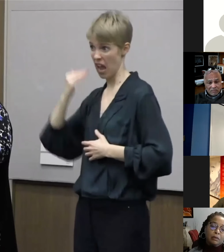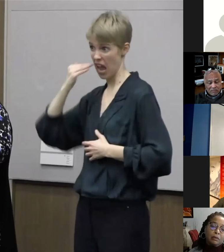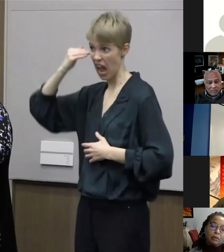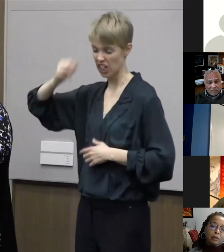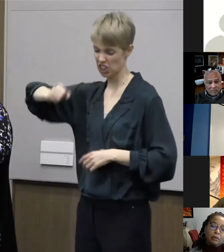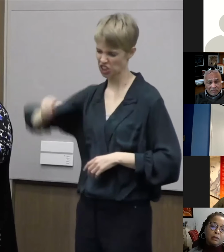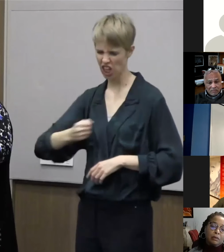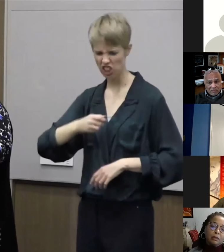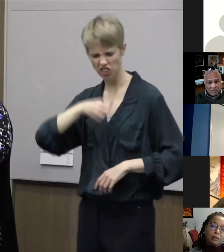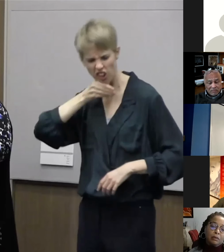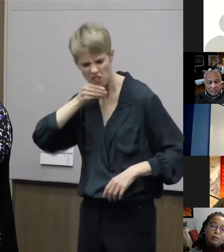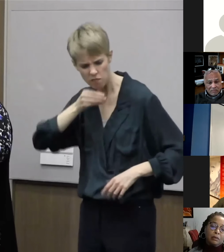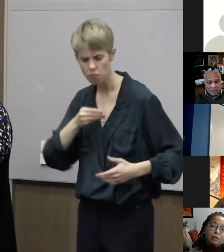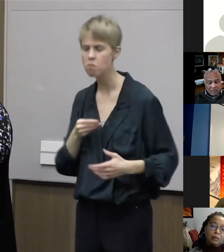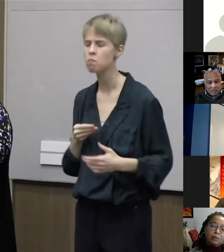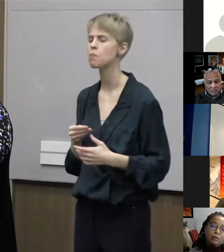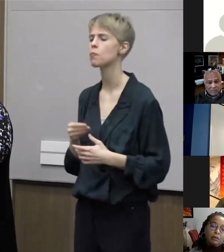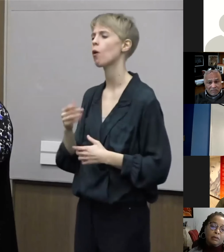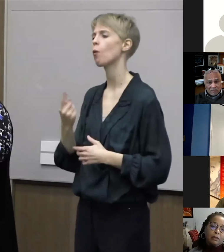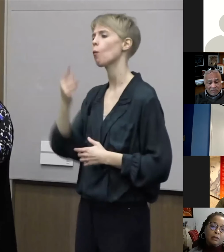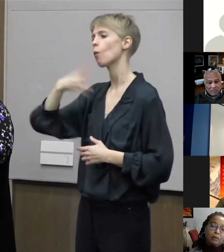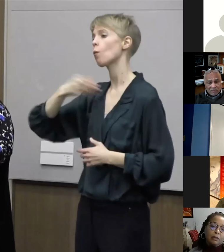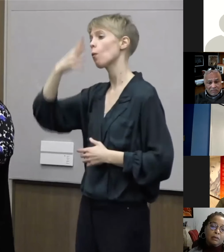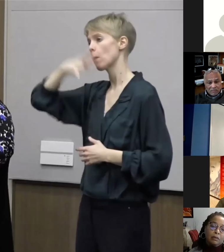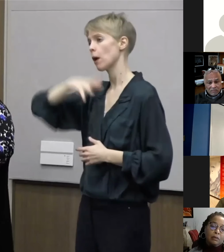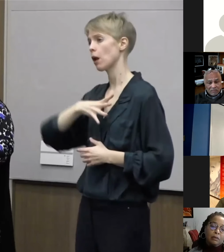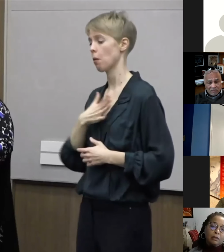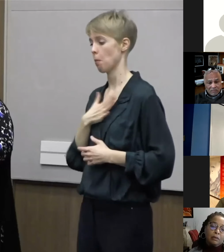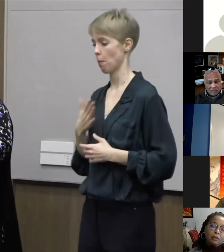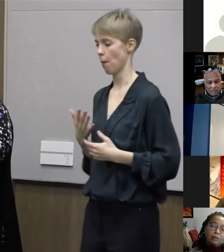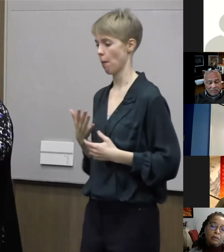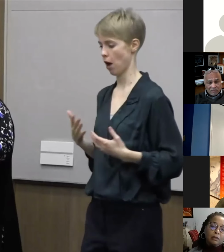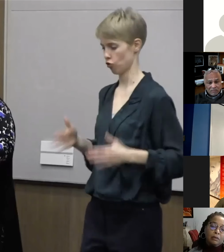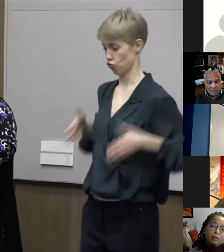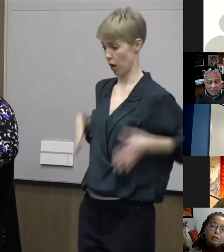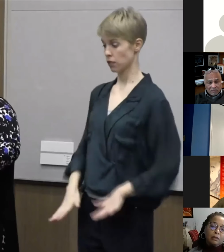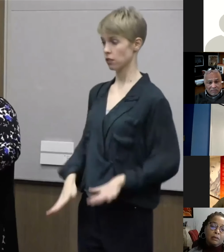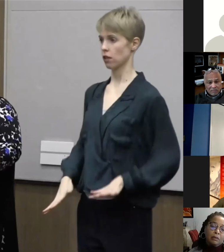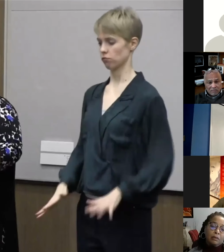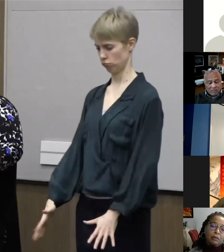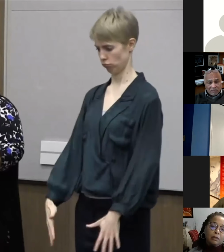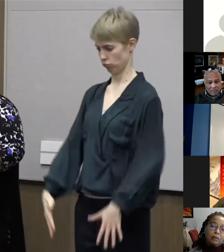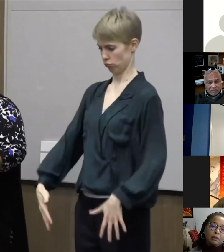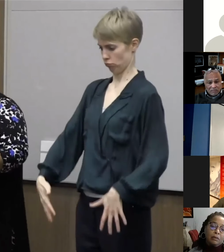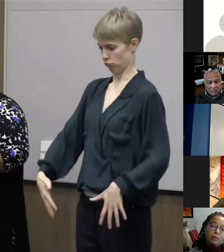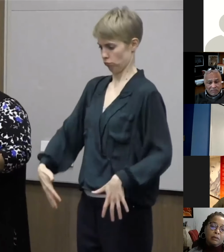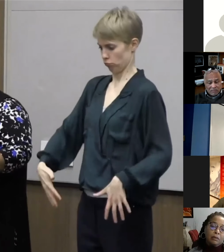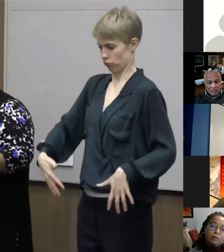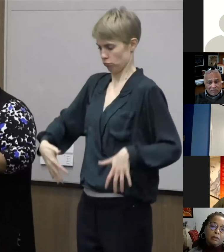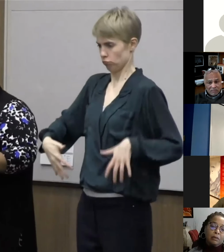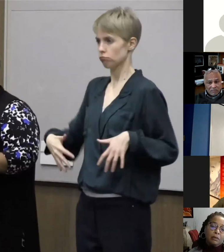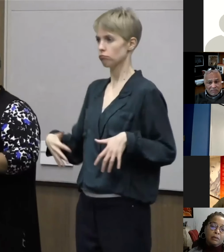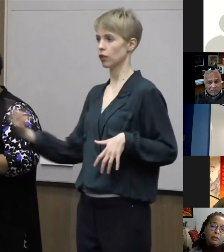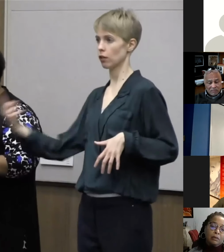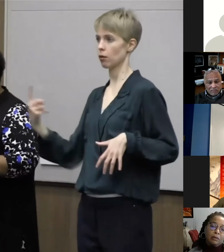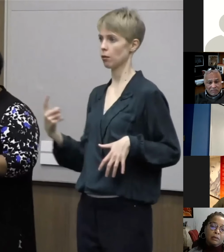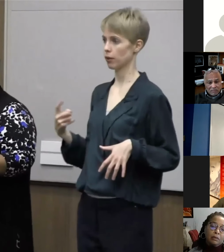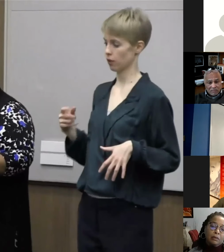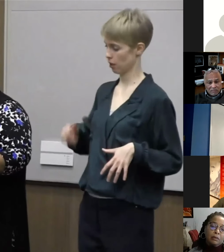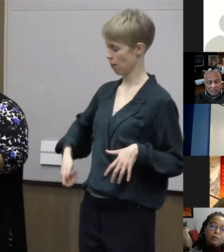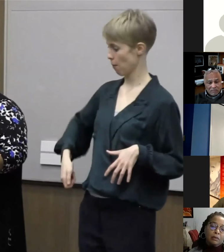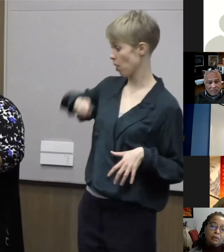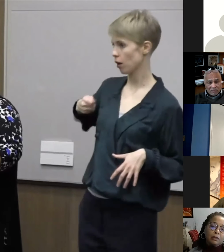me to hush. One white man, my dress had worked its way up high, walked over and pulled my dress. I pulled my dress